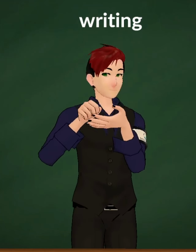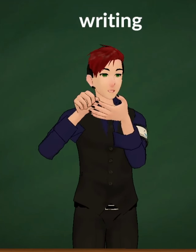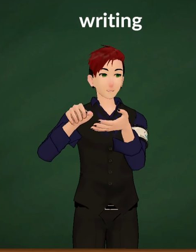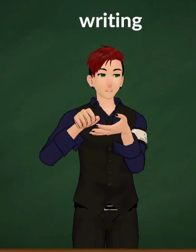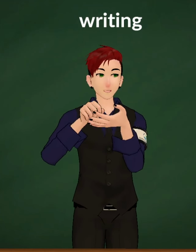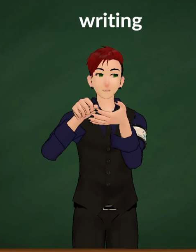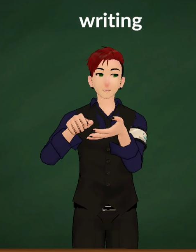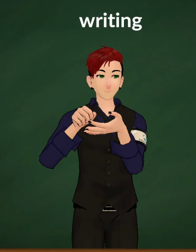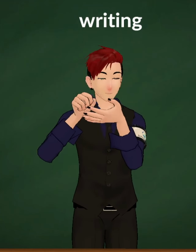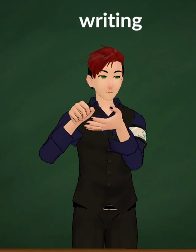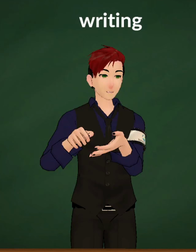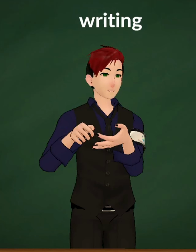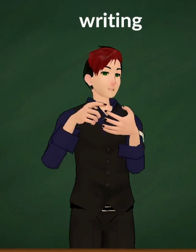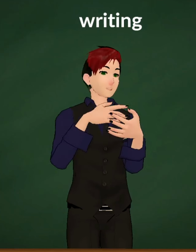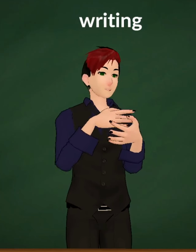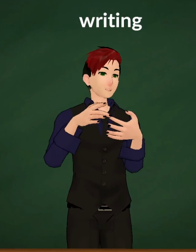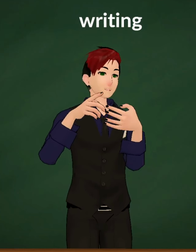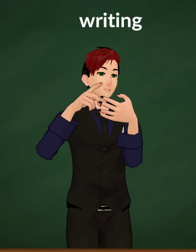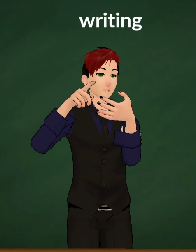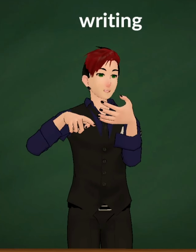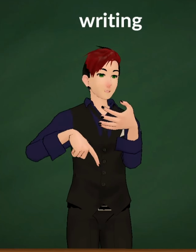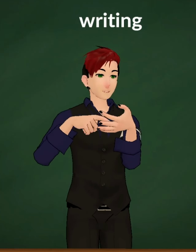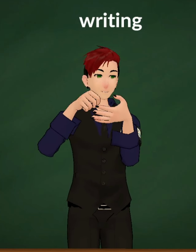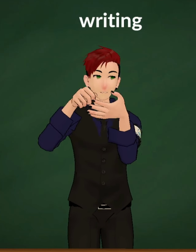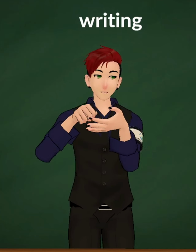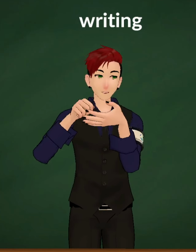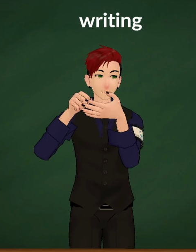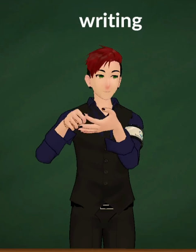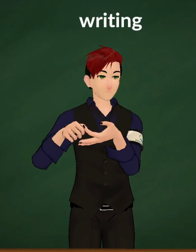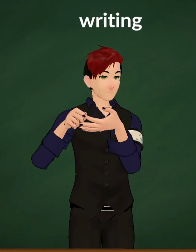I'm writing multiple times. It typically goes in a circle.